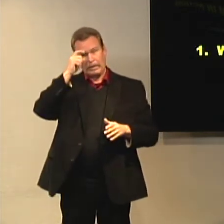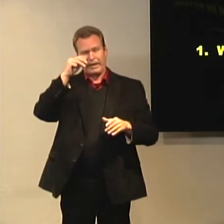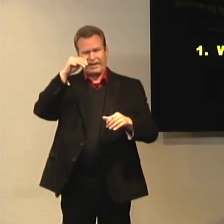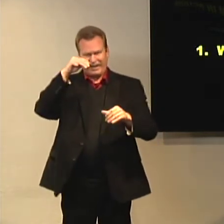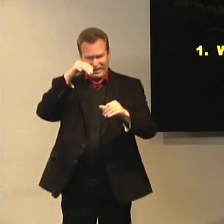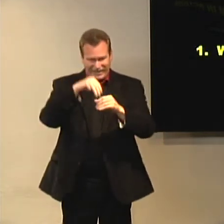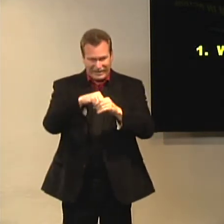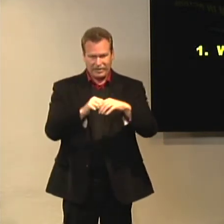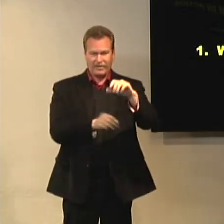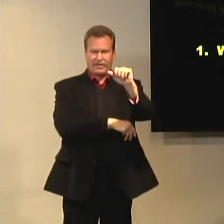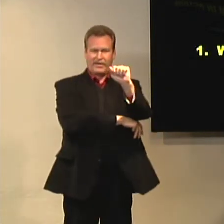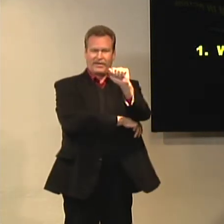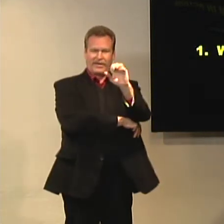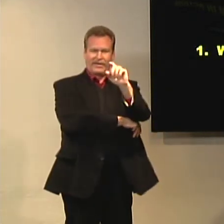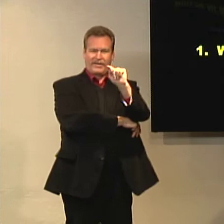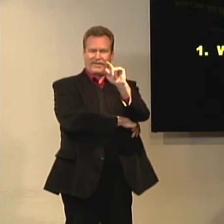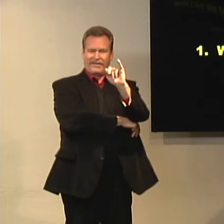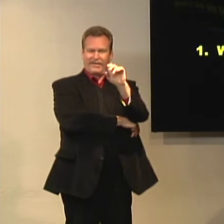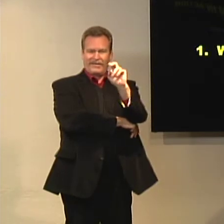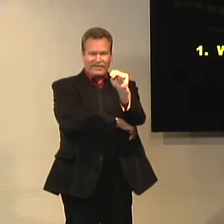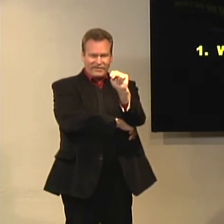about wisdom in action.